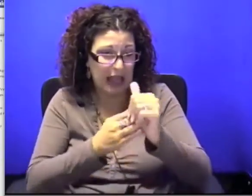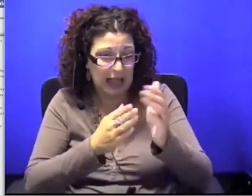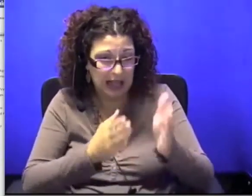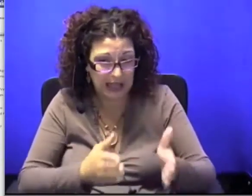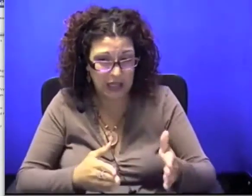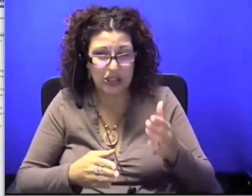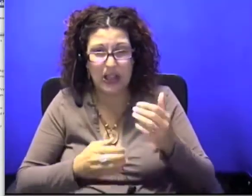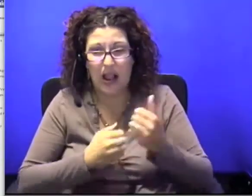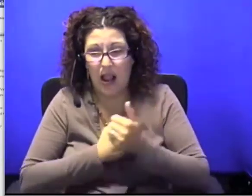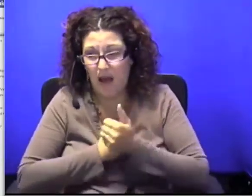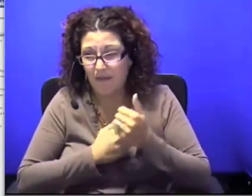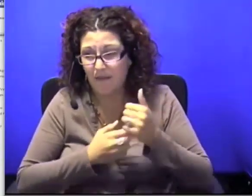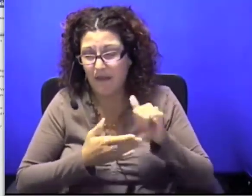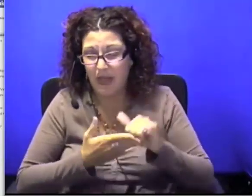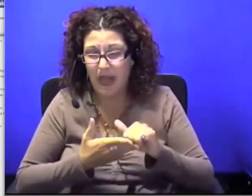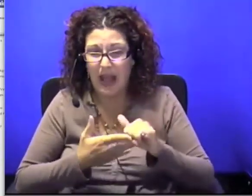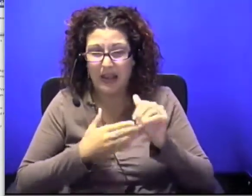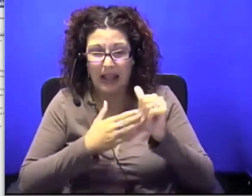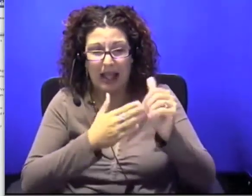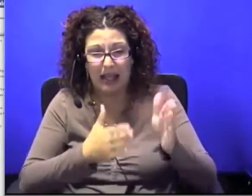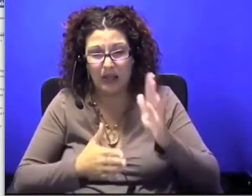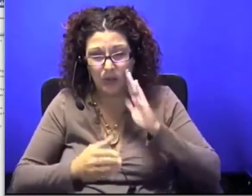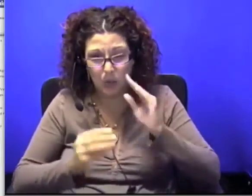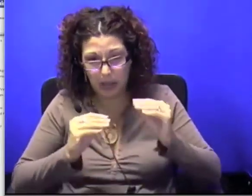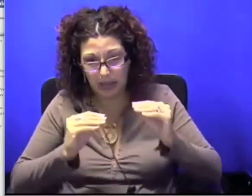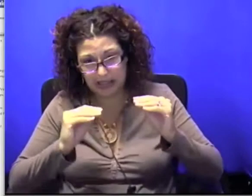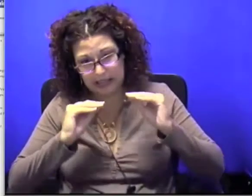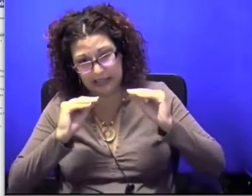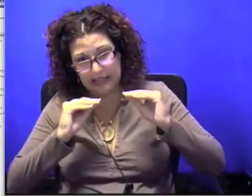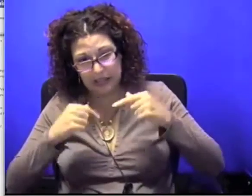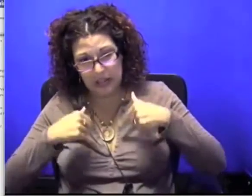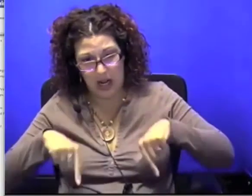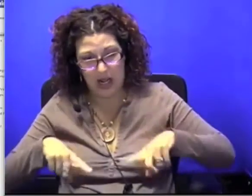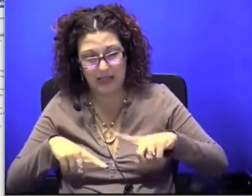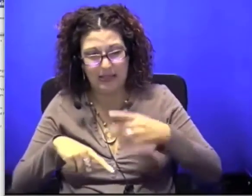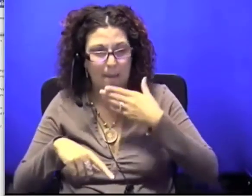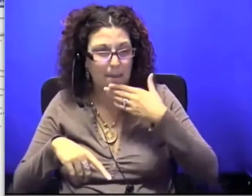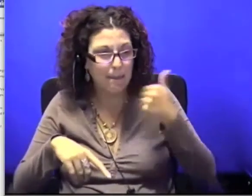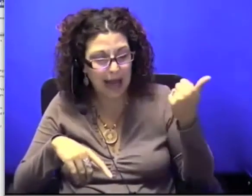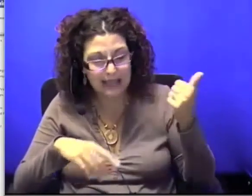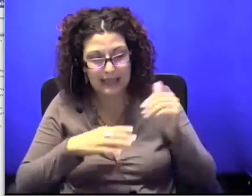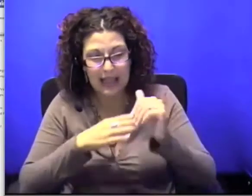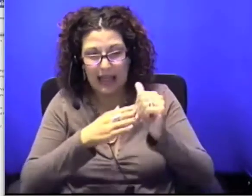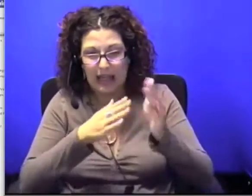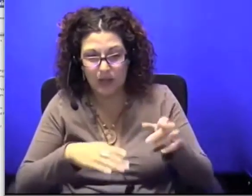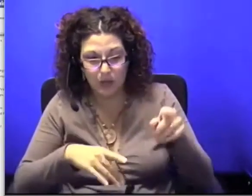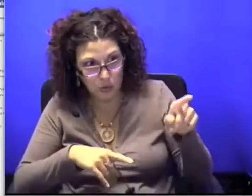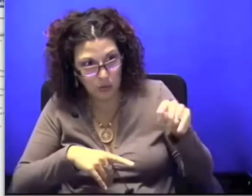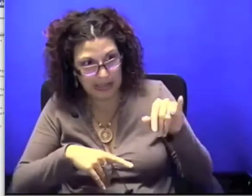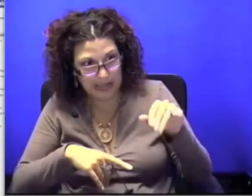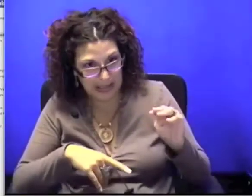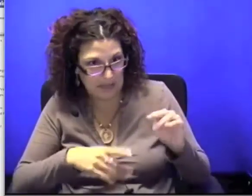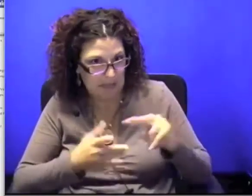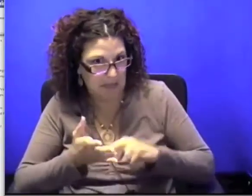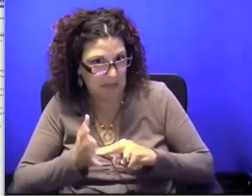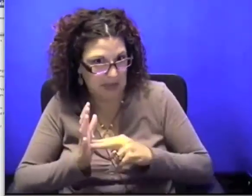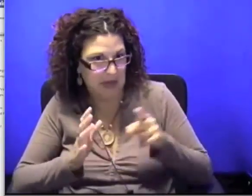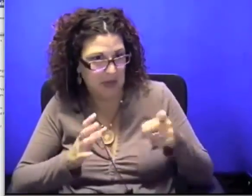the leaders, and we love the fact that the leaders are going to be teaching us that the best leaders in network marketing, you, Tim, is what I'm referring